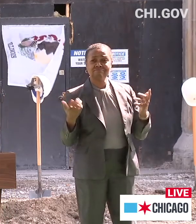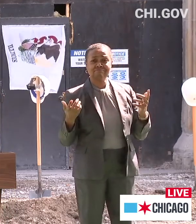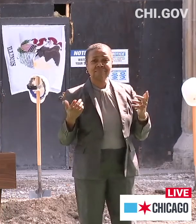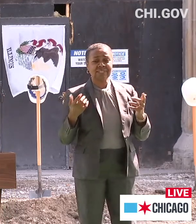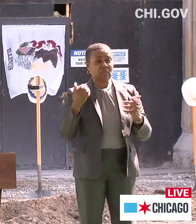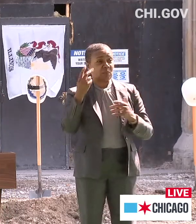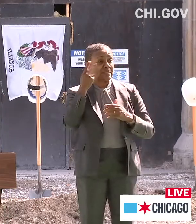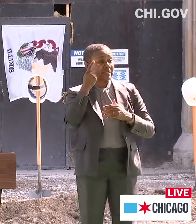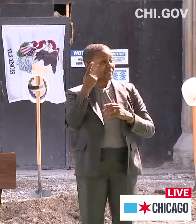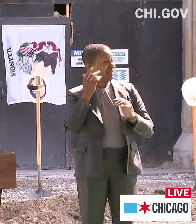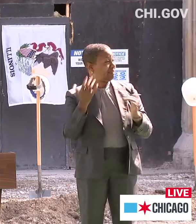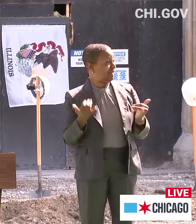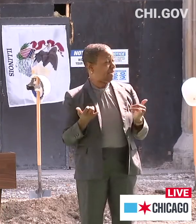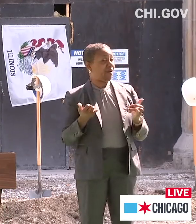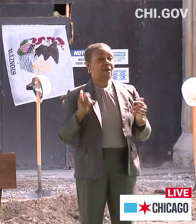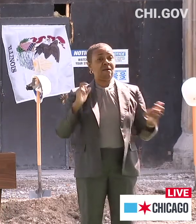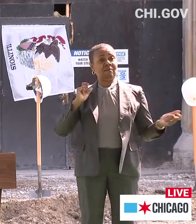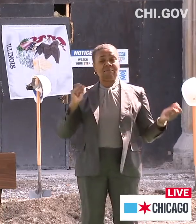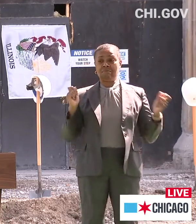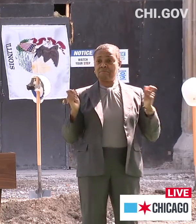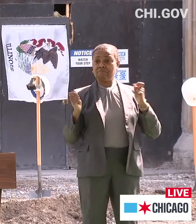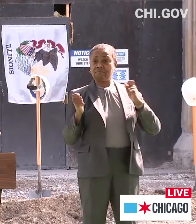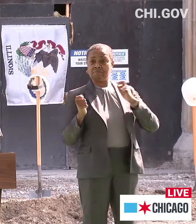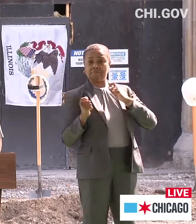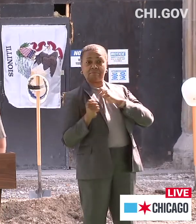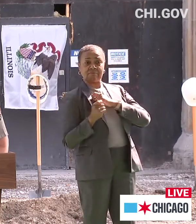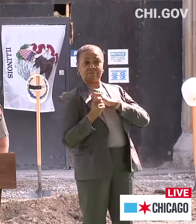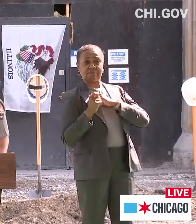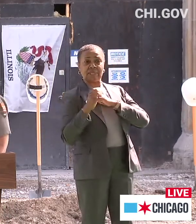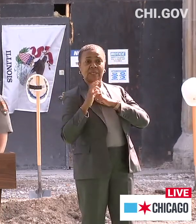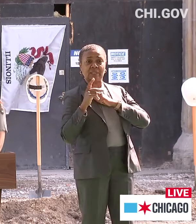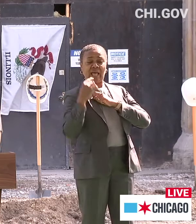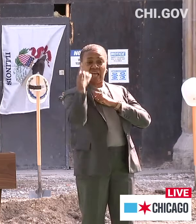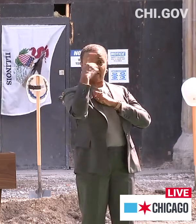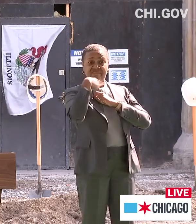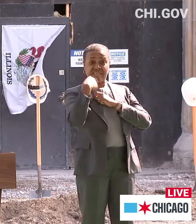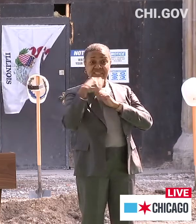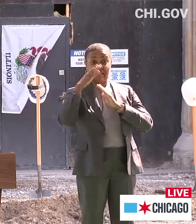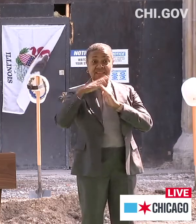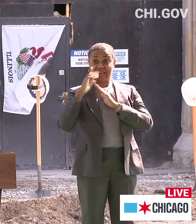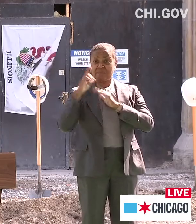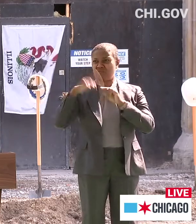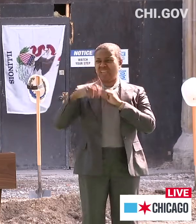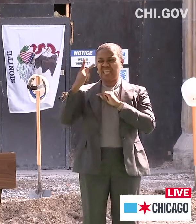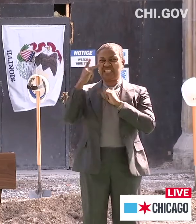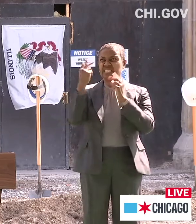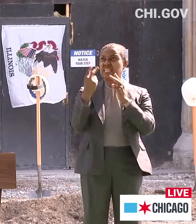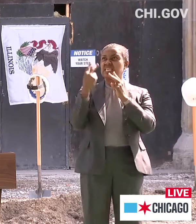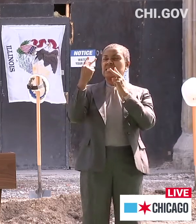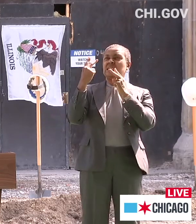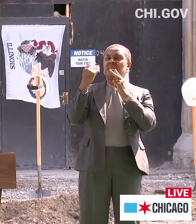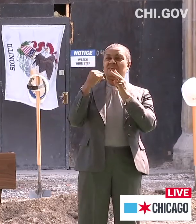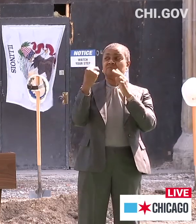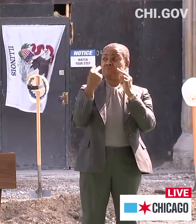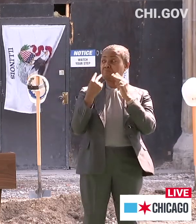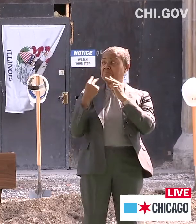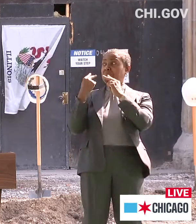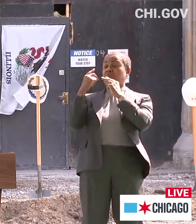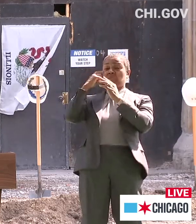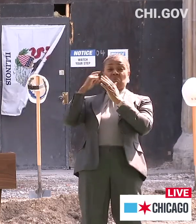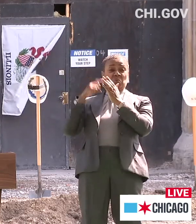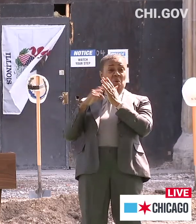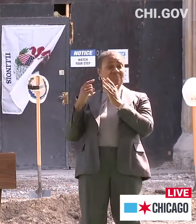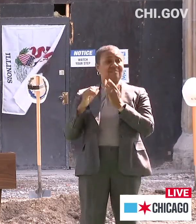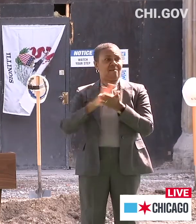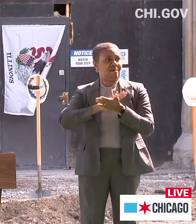visible to us all are the changes of the clock faces up at the top of the tower. You can't see them from here, but if you step out, you'll notice that there